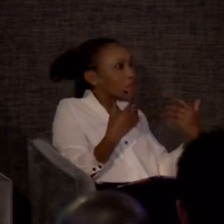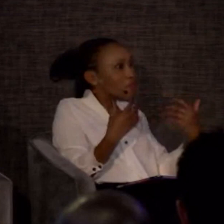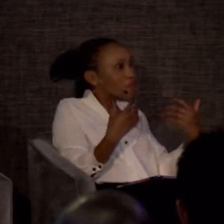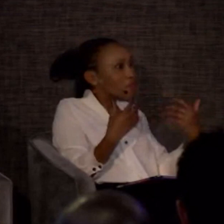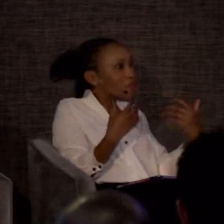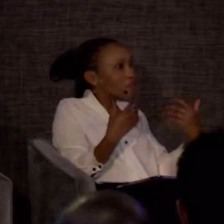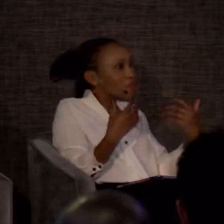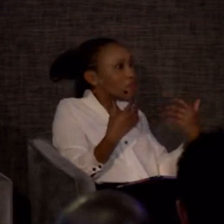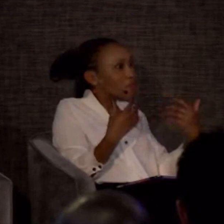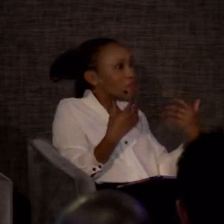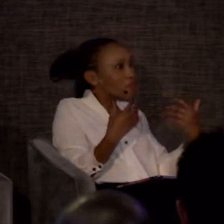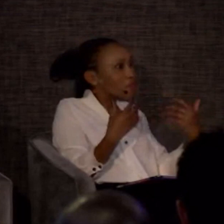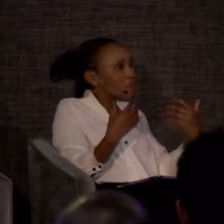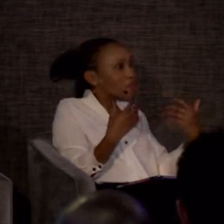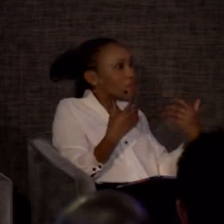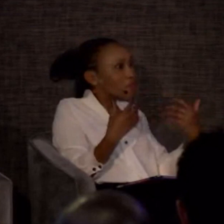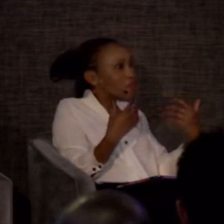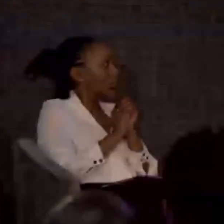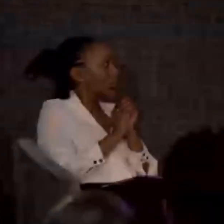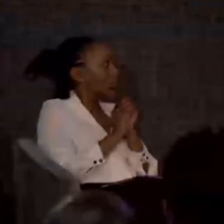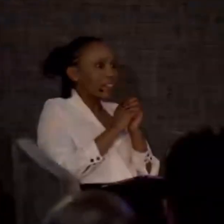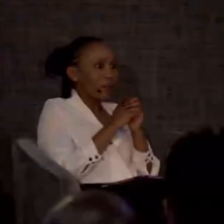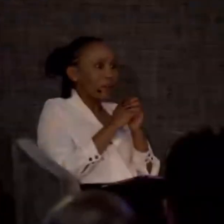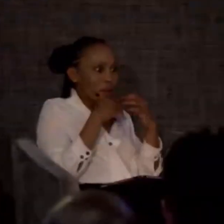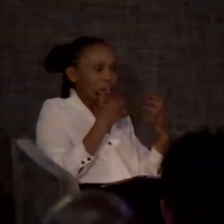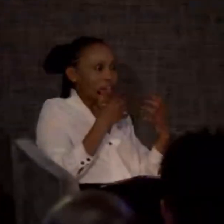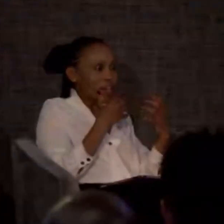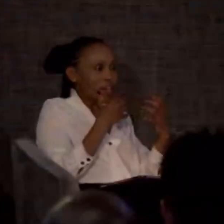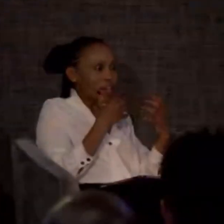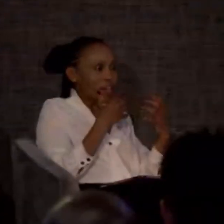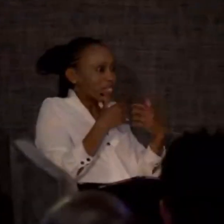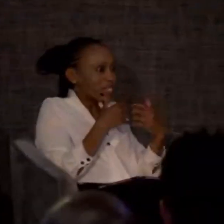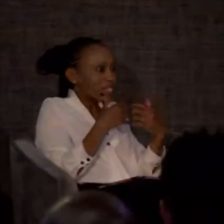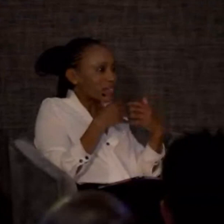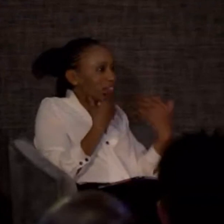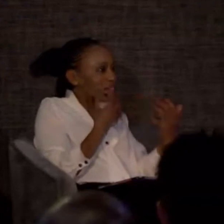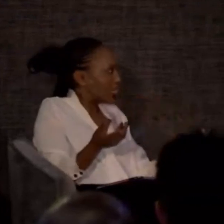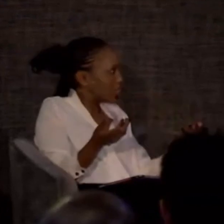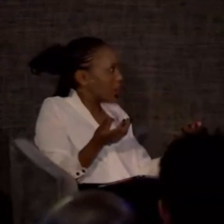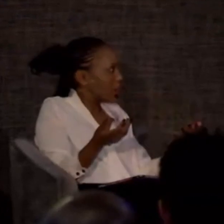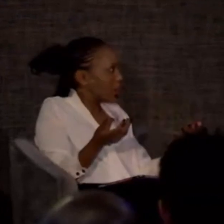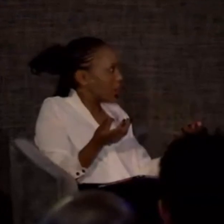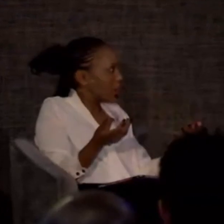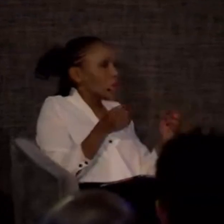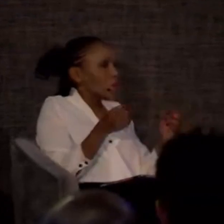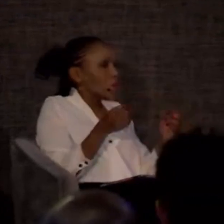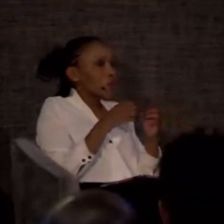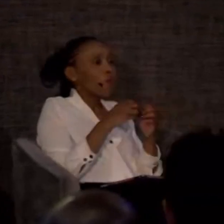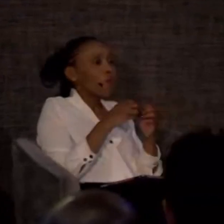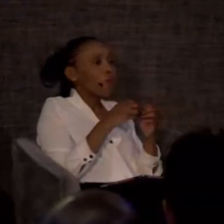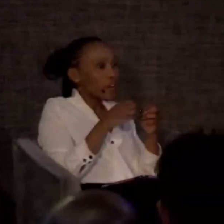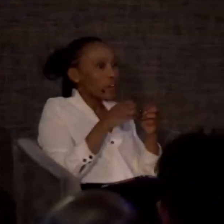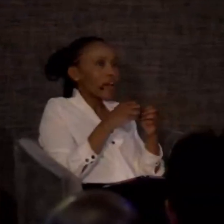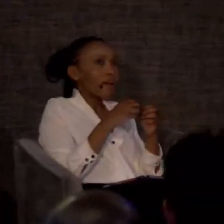contributing something. So yes, they don't have a job at the moment, but they want to wake up. It gives dignity. So